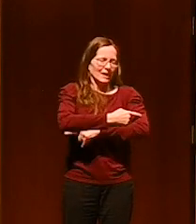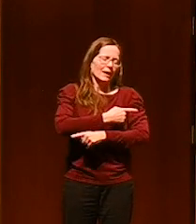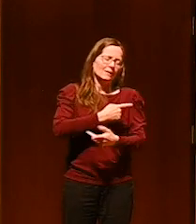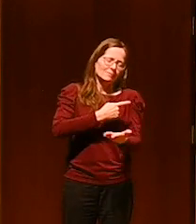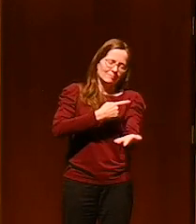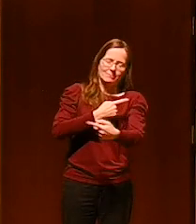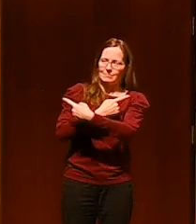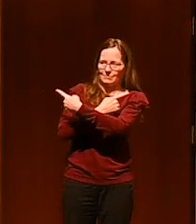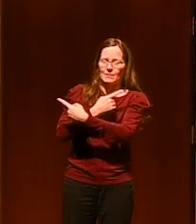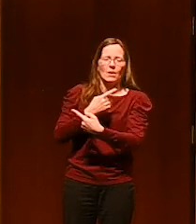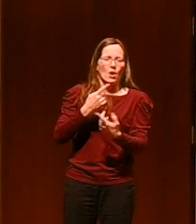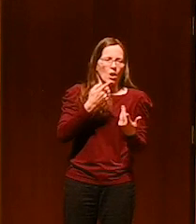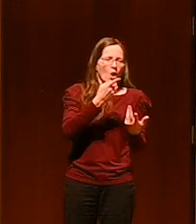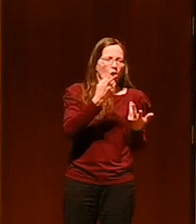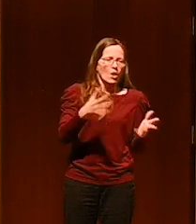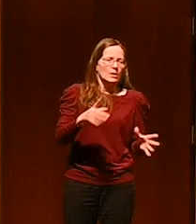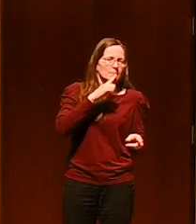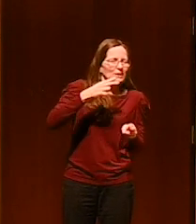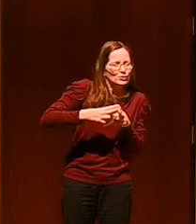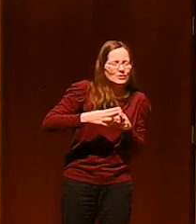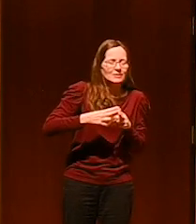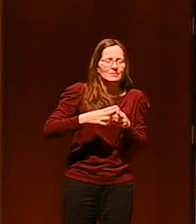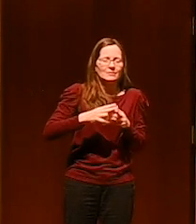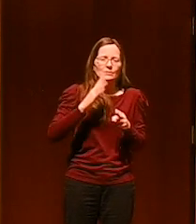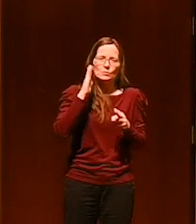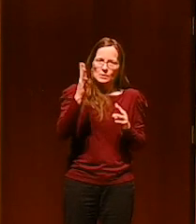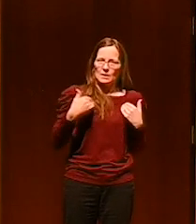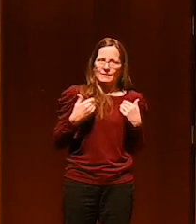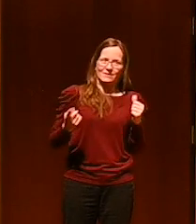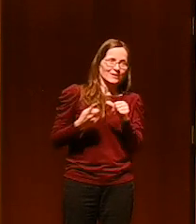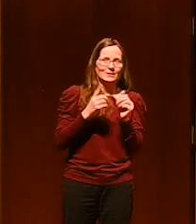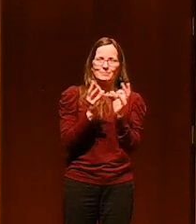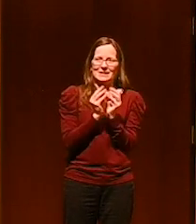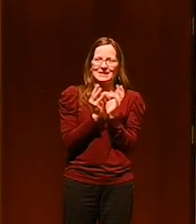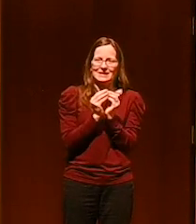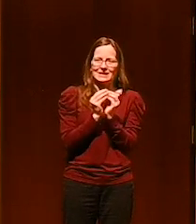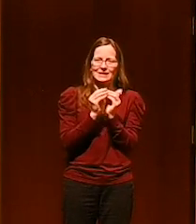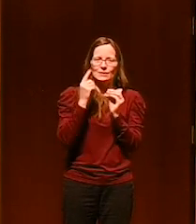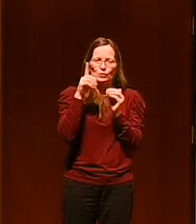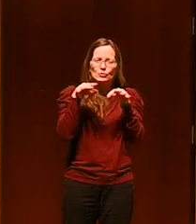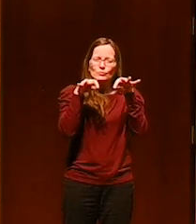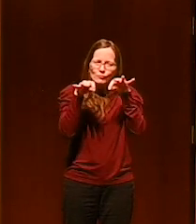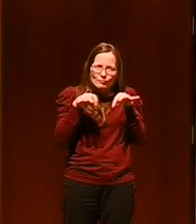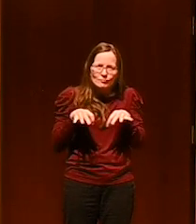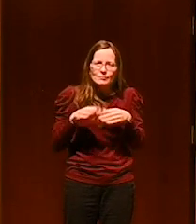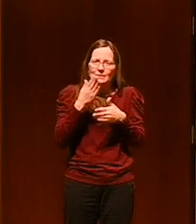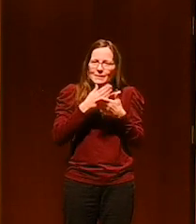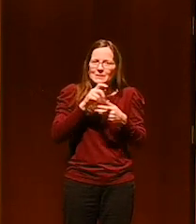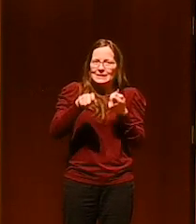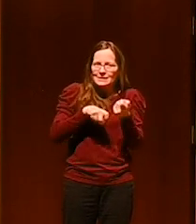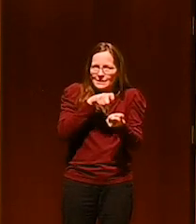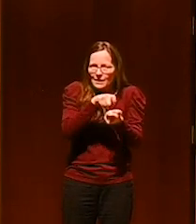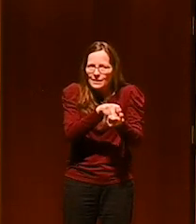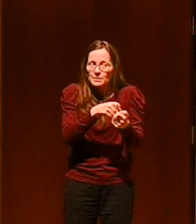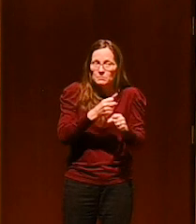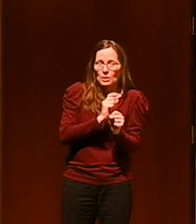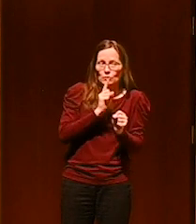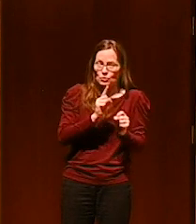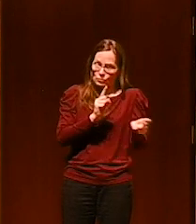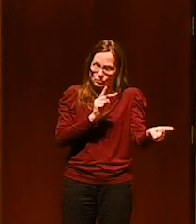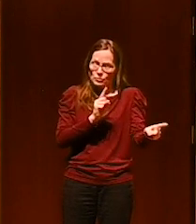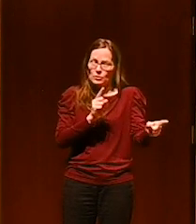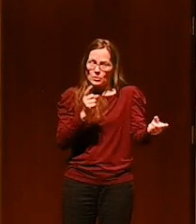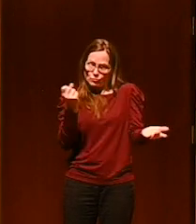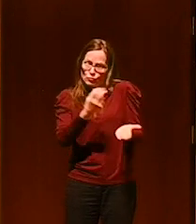mentioned, just to kind of run things through in detail by them, make sure that we have the blessing to move forward, and then working with